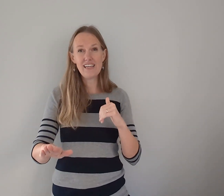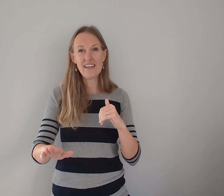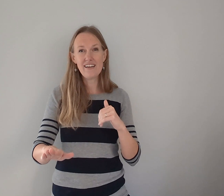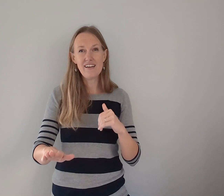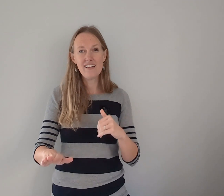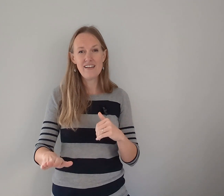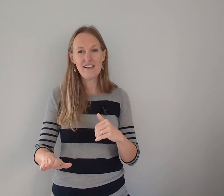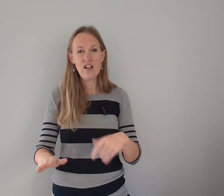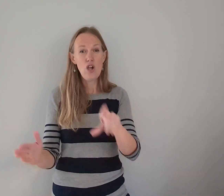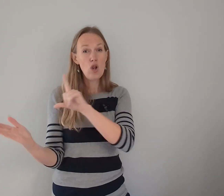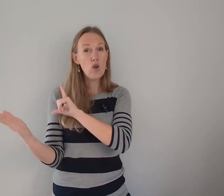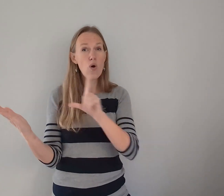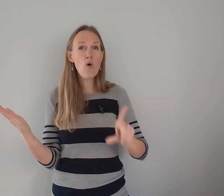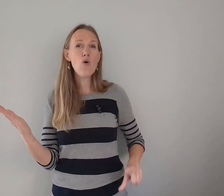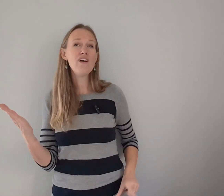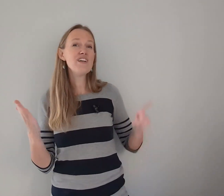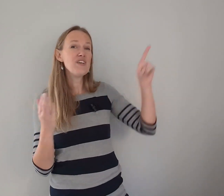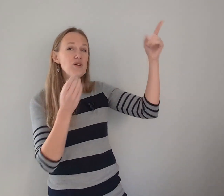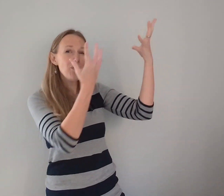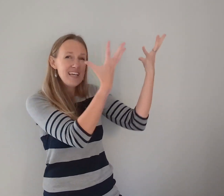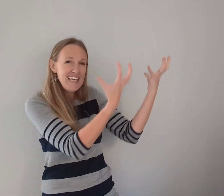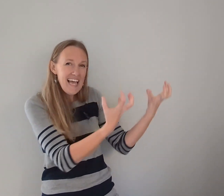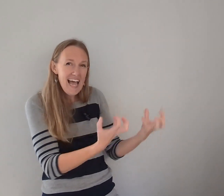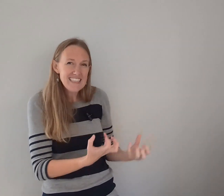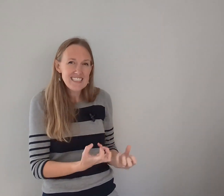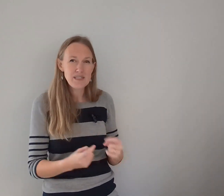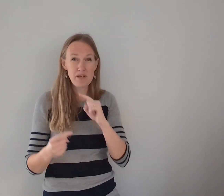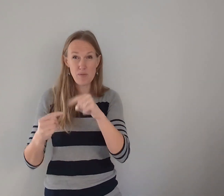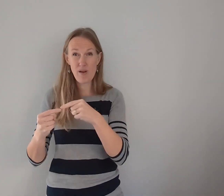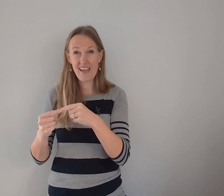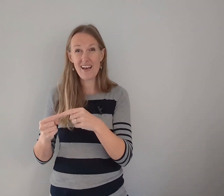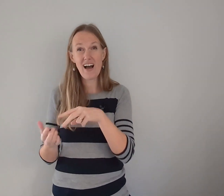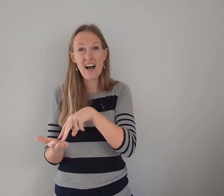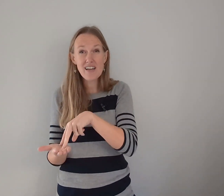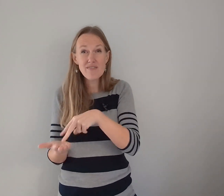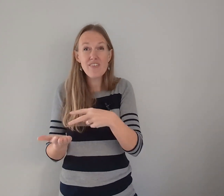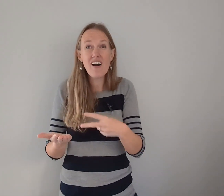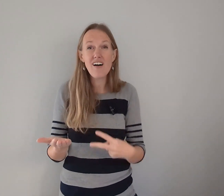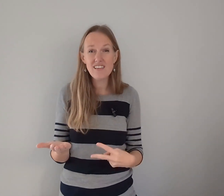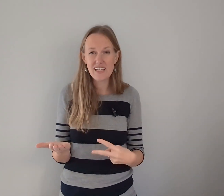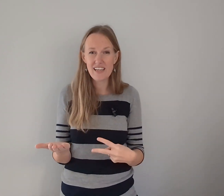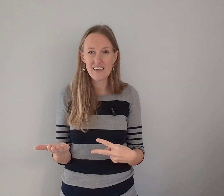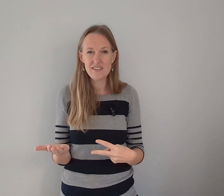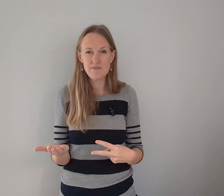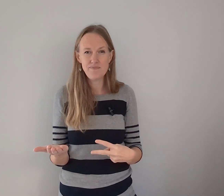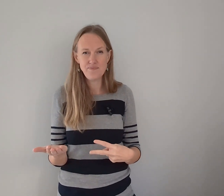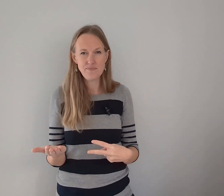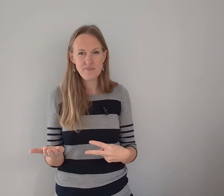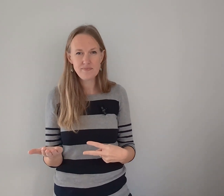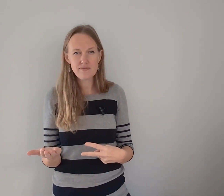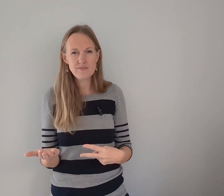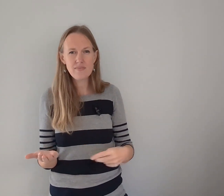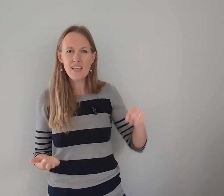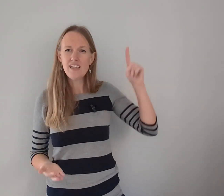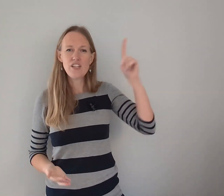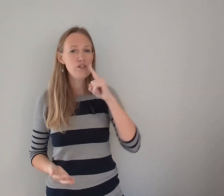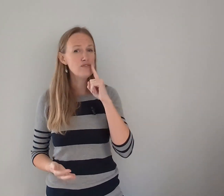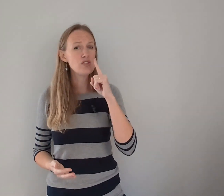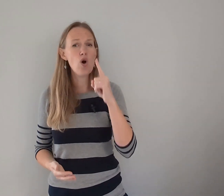calling. Lord, you catch me when I'm falling. You've